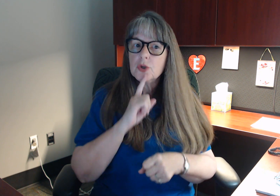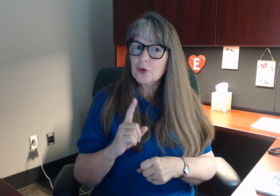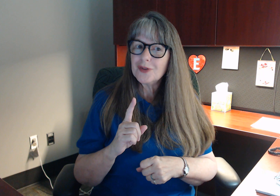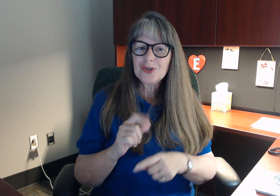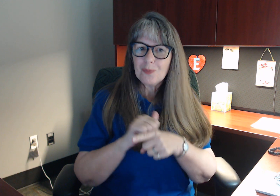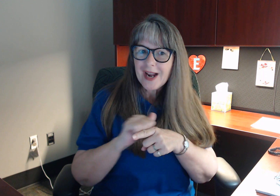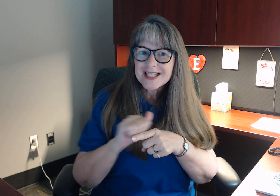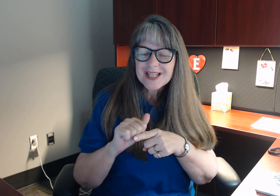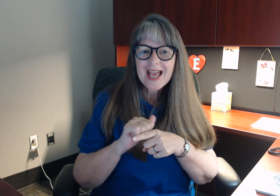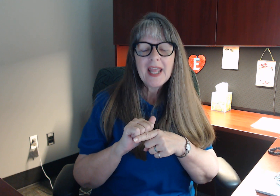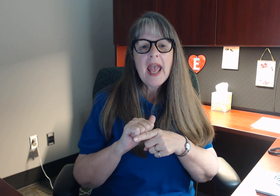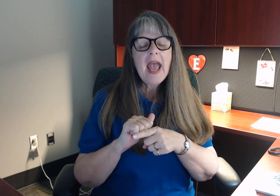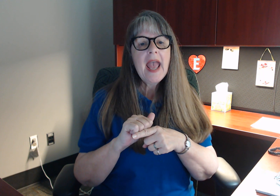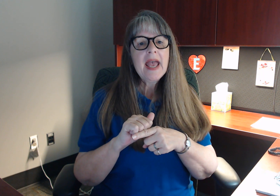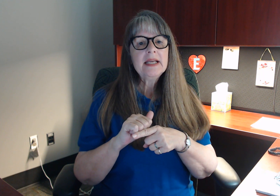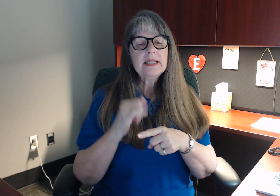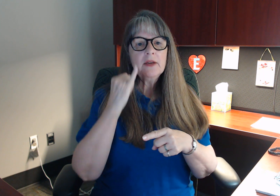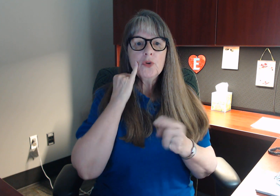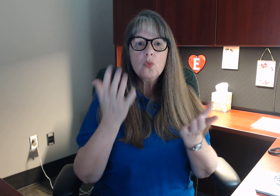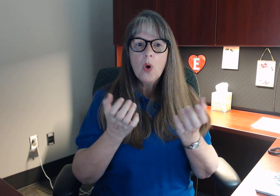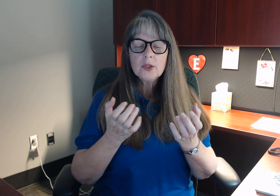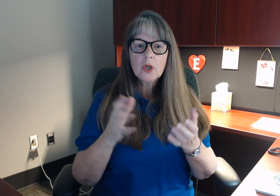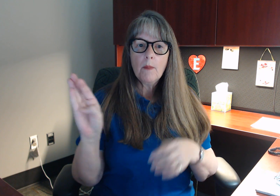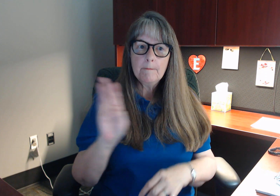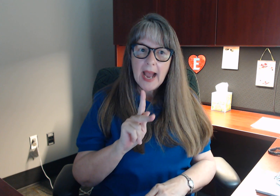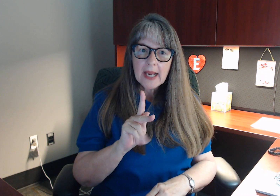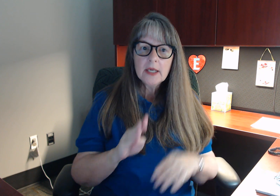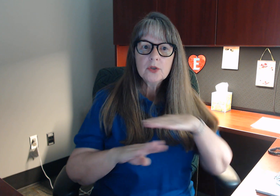sure that you practice that. And if you want to go back to the